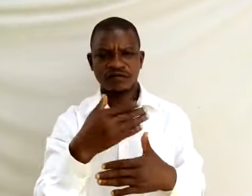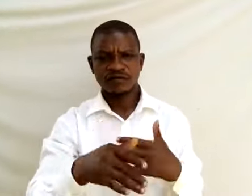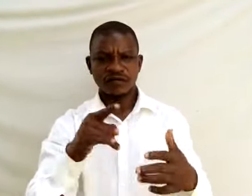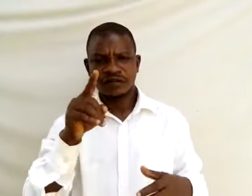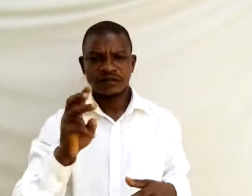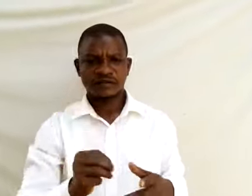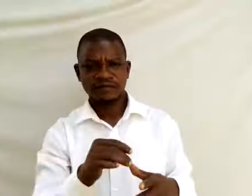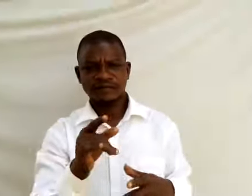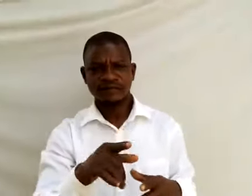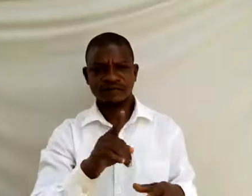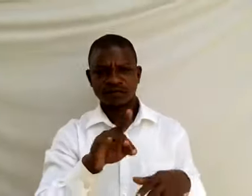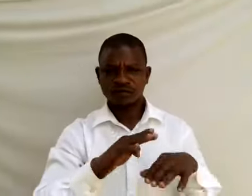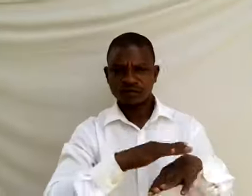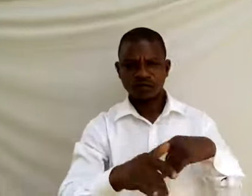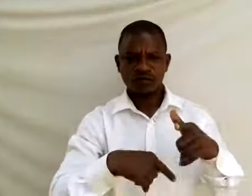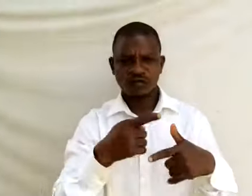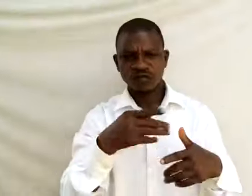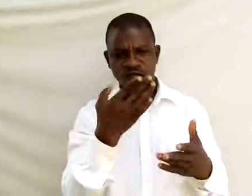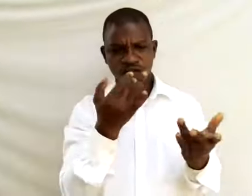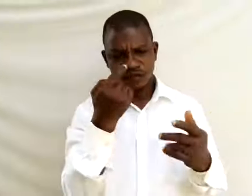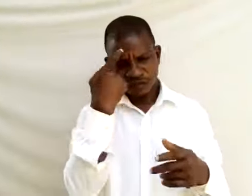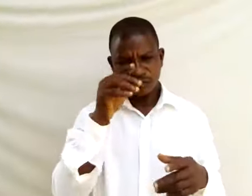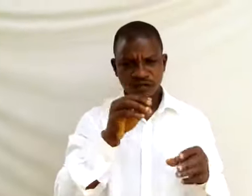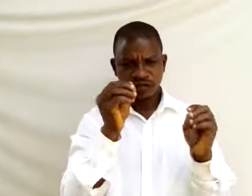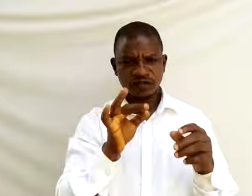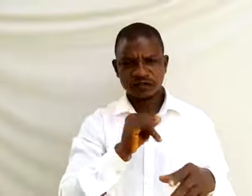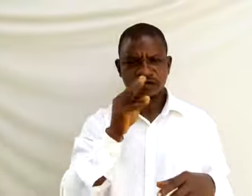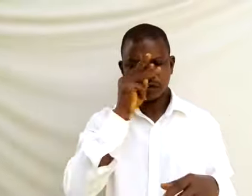away. Wait for your teacher, Mr. Idowu Olajide Taufik, to